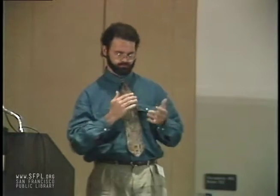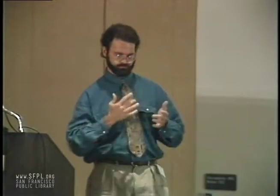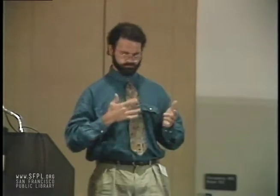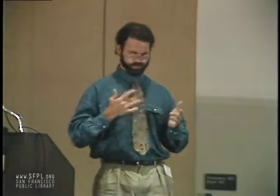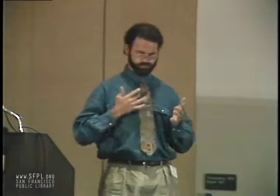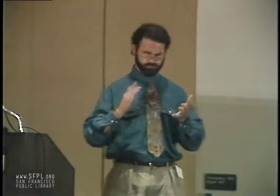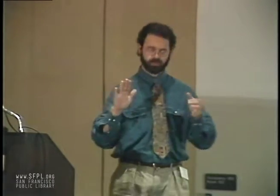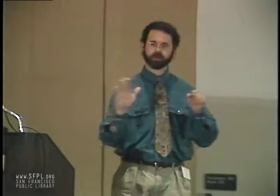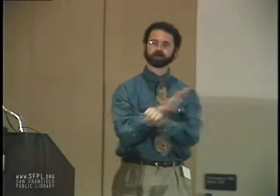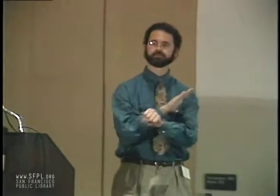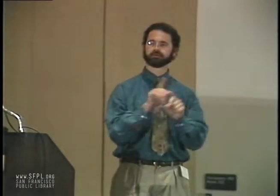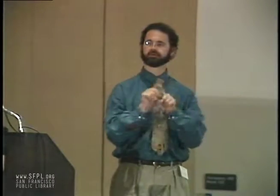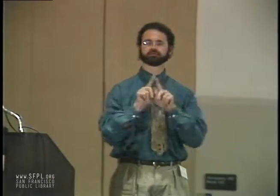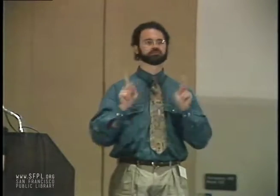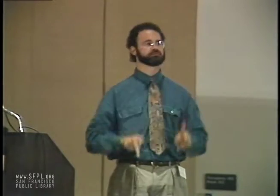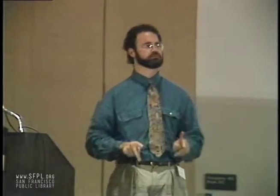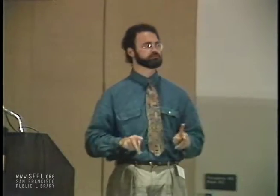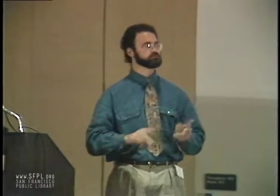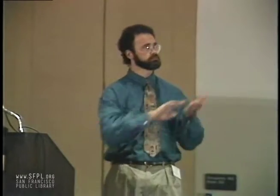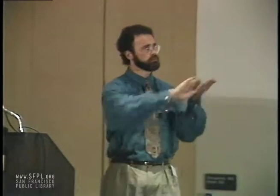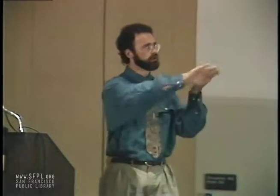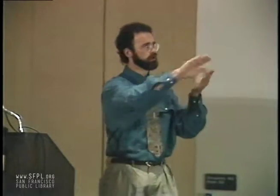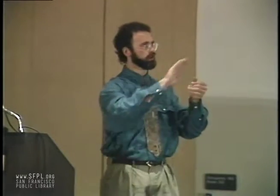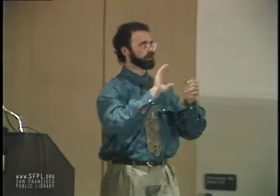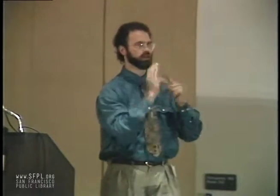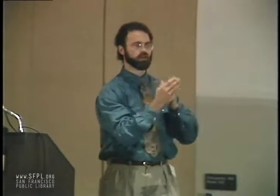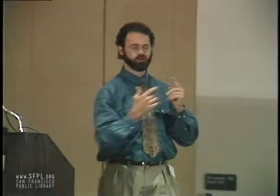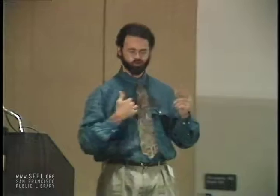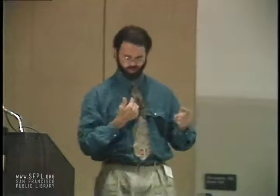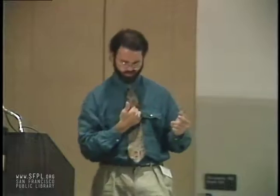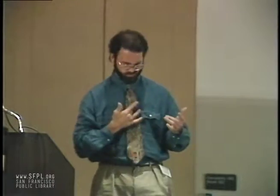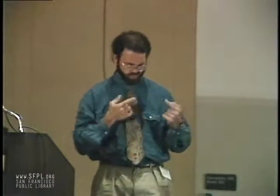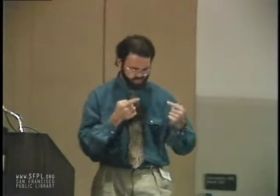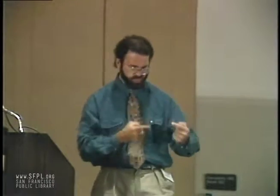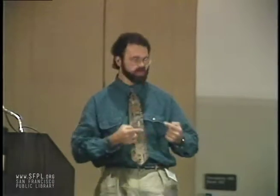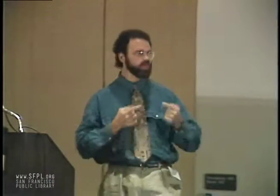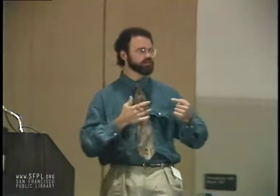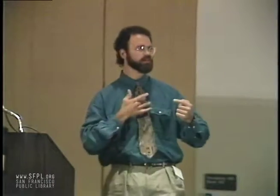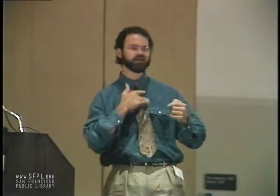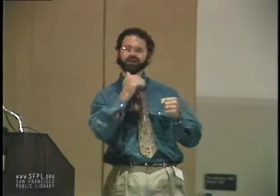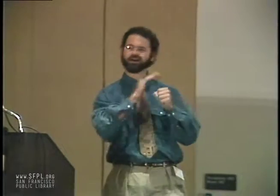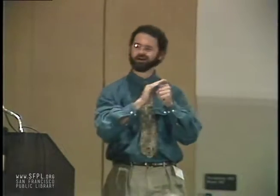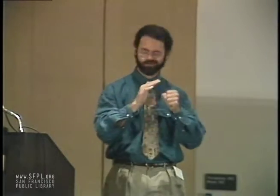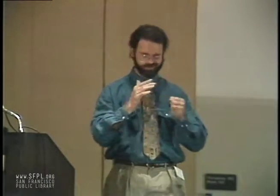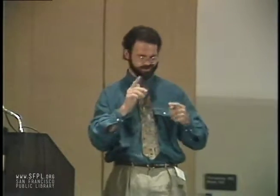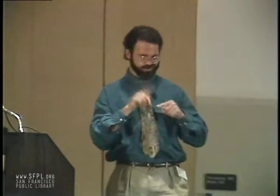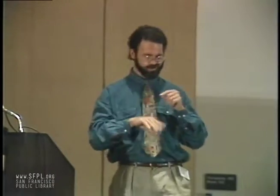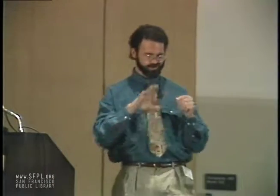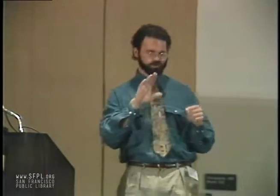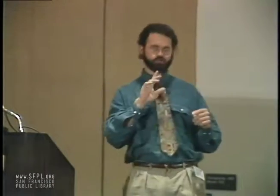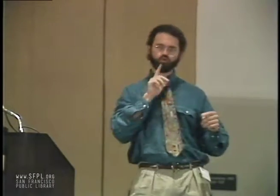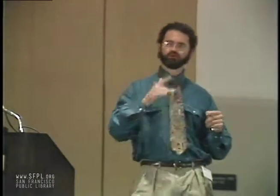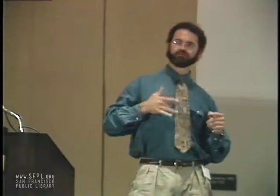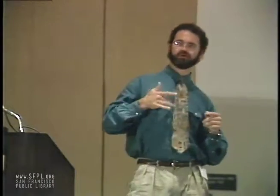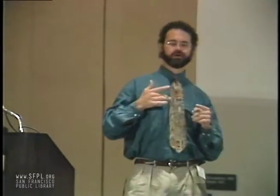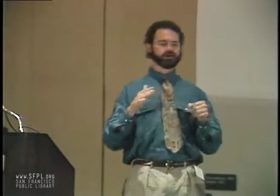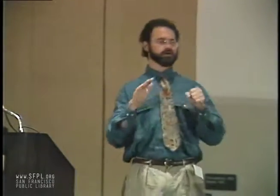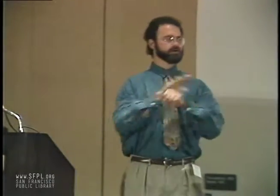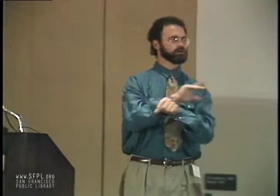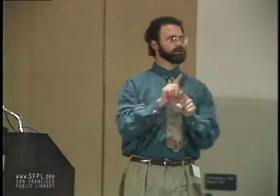So culture is what helps us become complete as a person. Otherwise, we struggle and feel